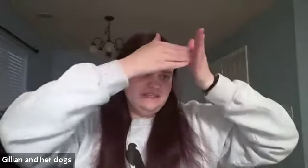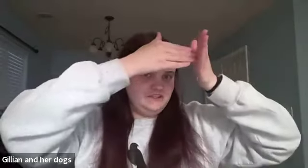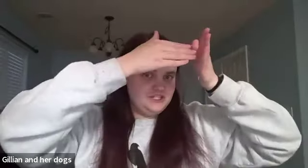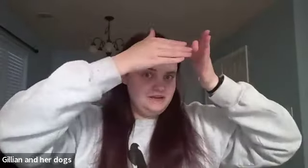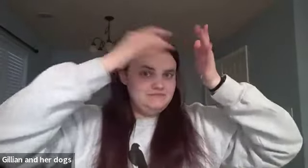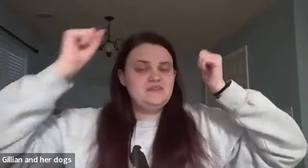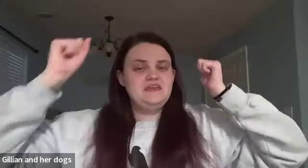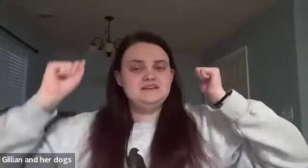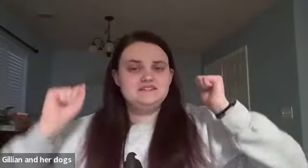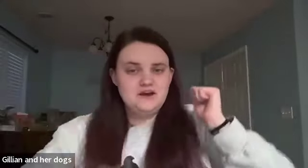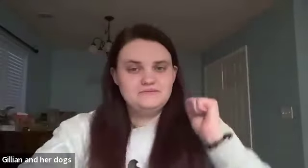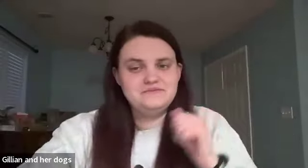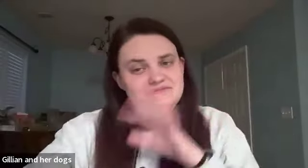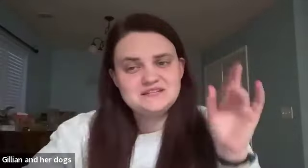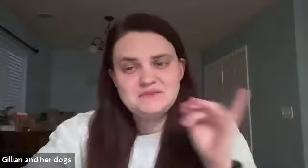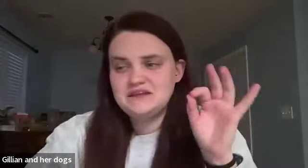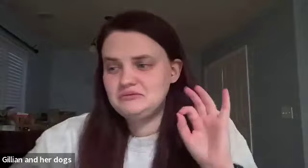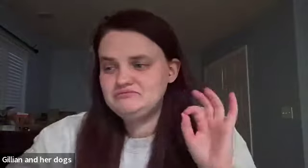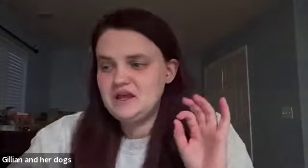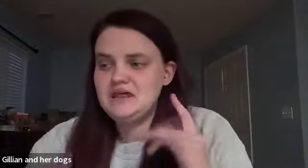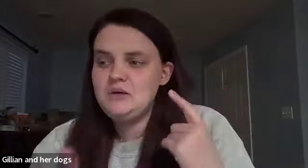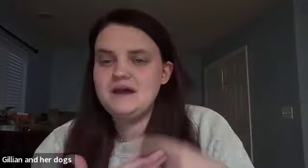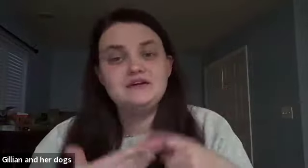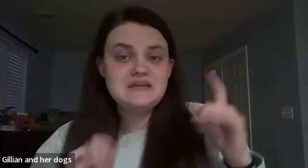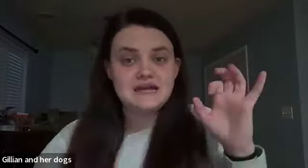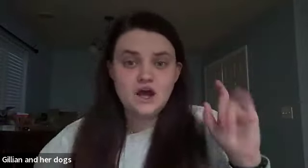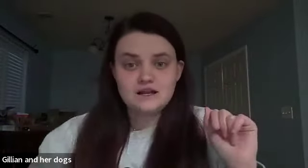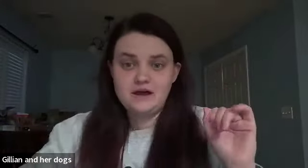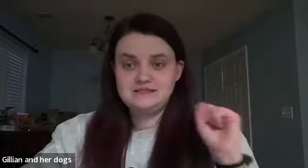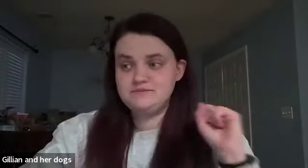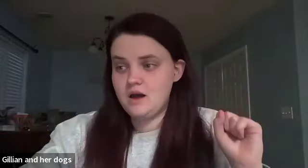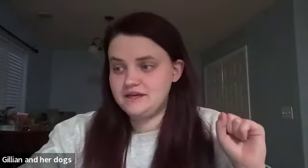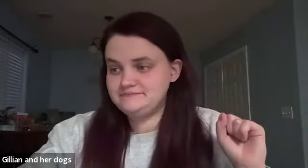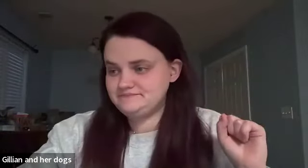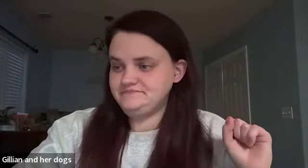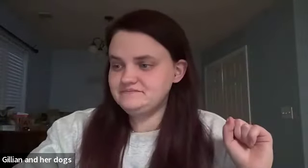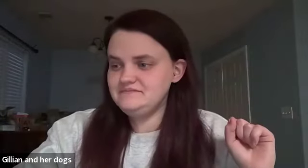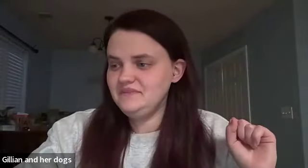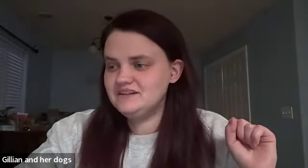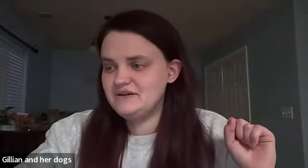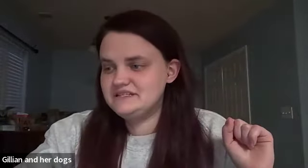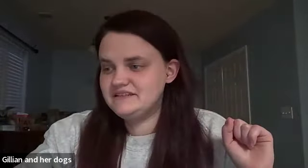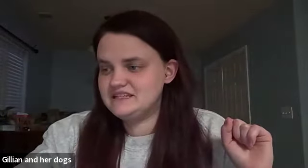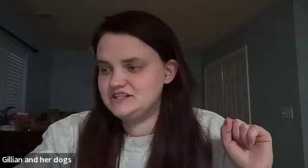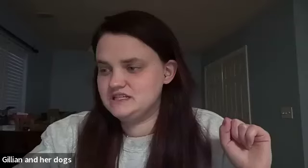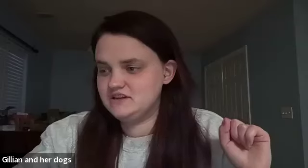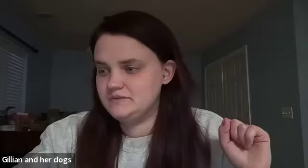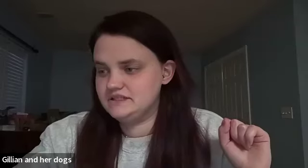in this English sign. So that's my little TED talk about sim calming. Because I always think that's an interesting topic to